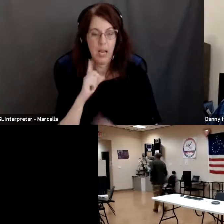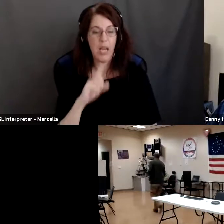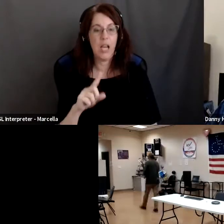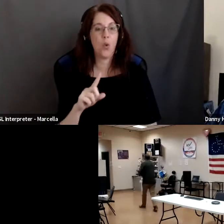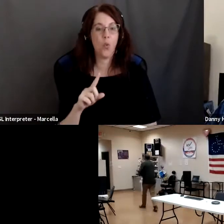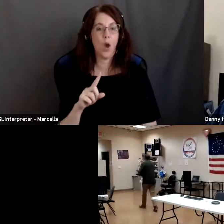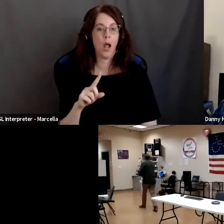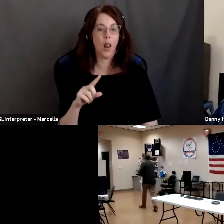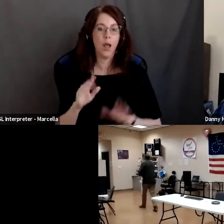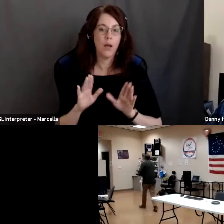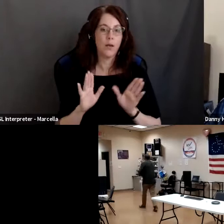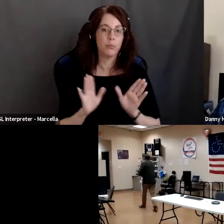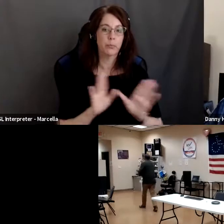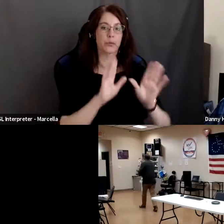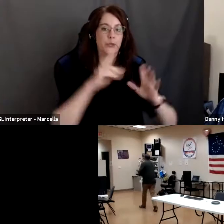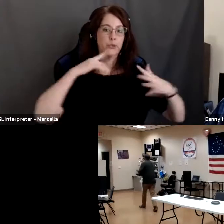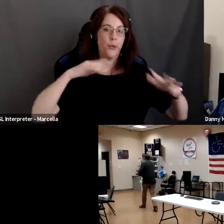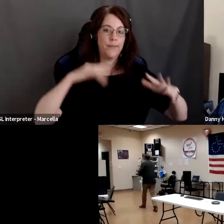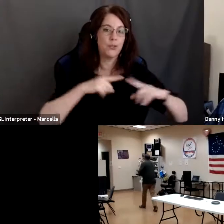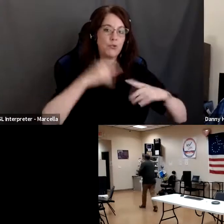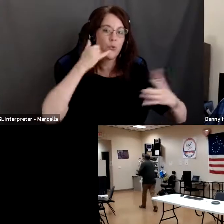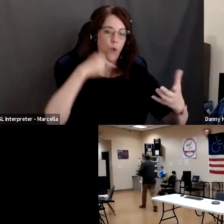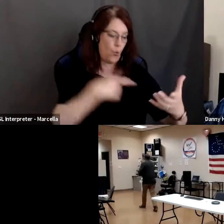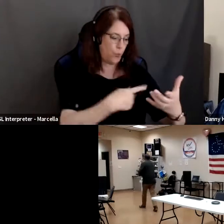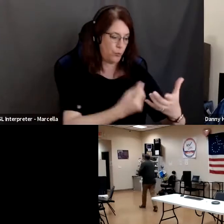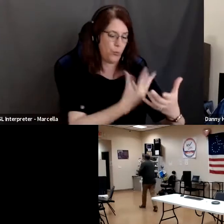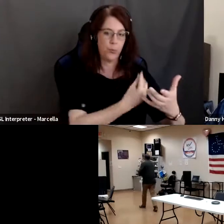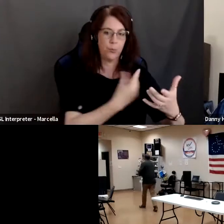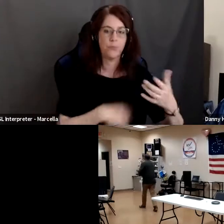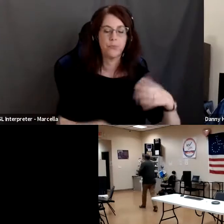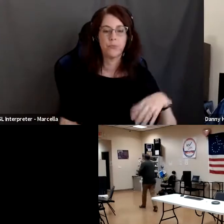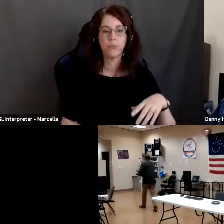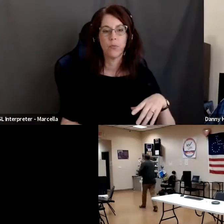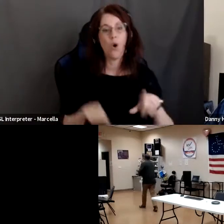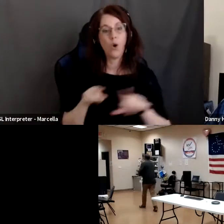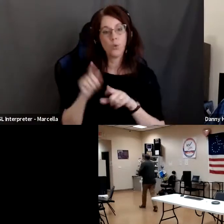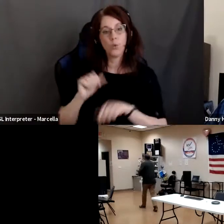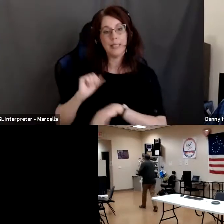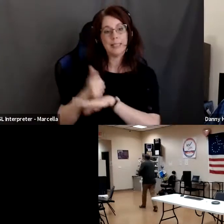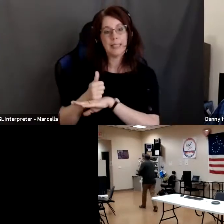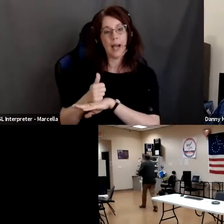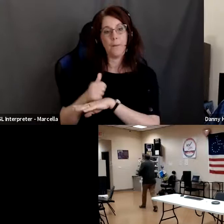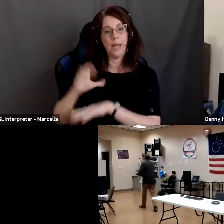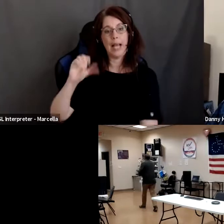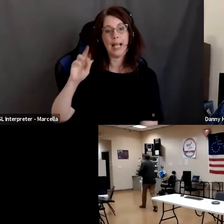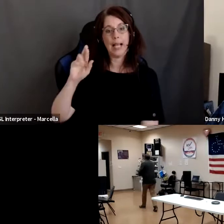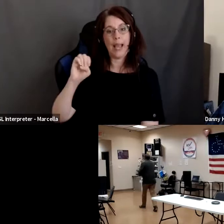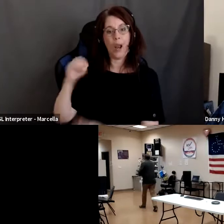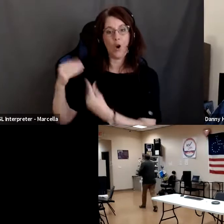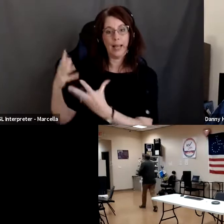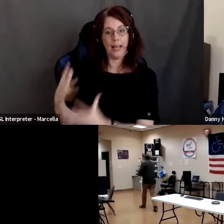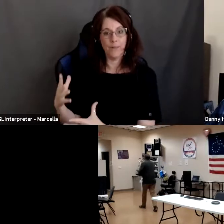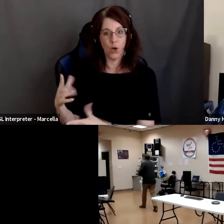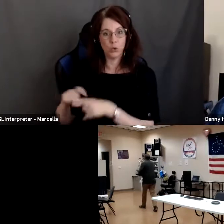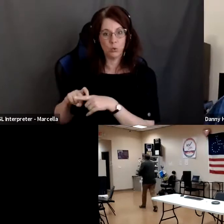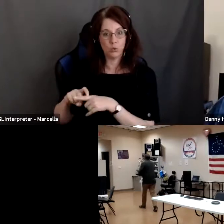notification to your phone. You can also set up a caregiver to get a phone call. So if